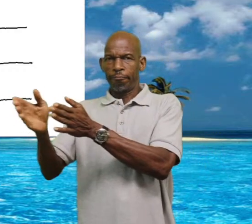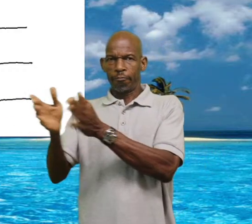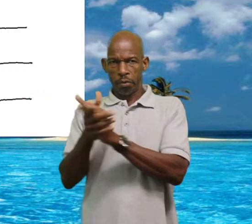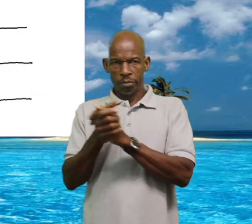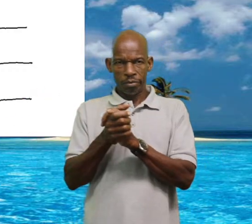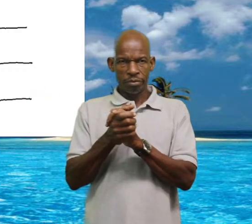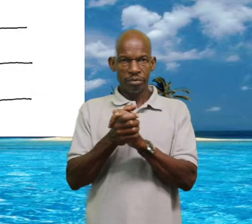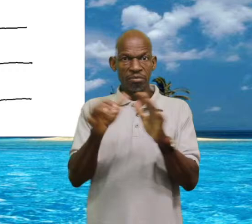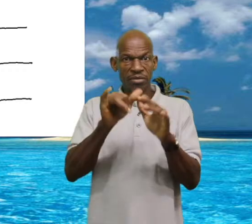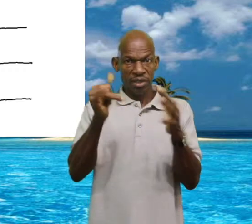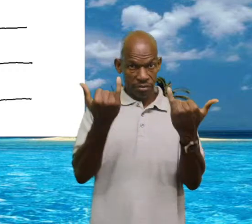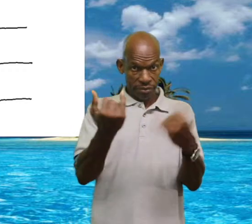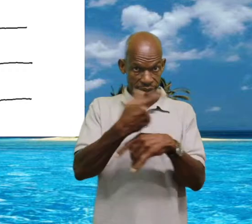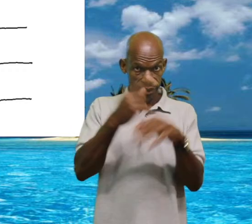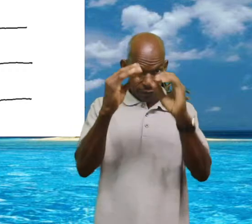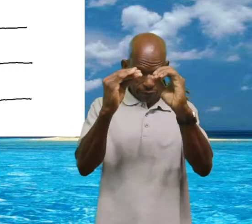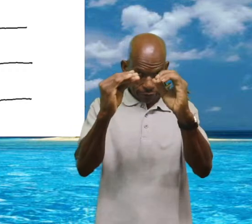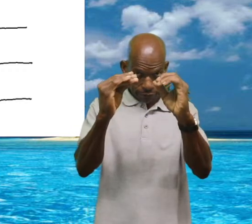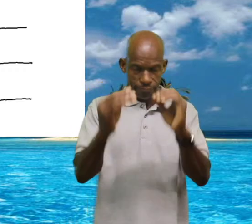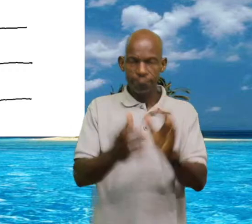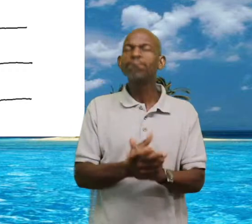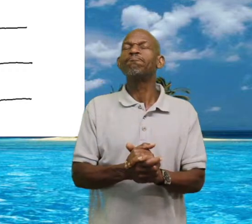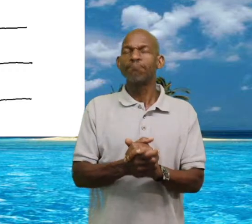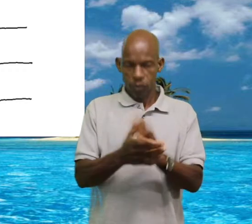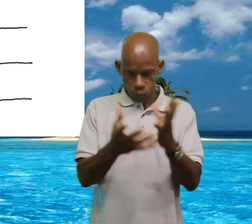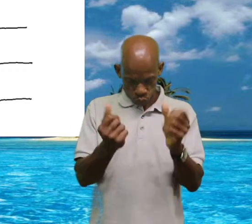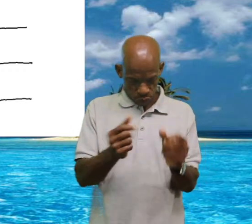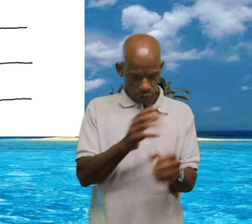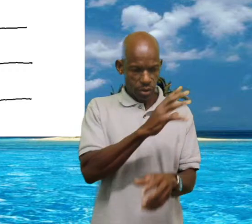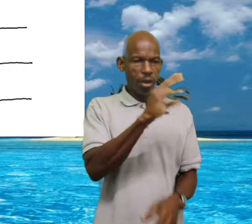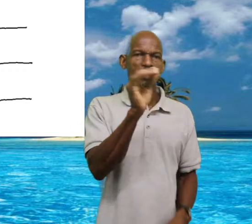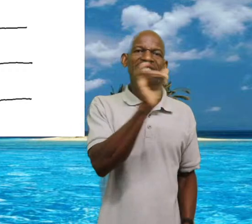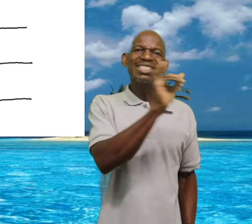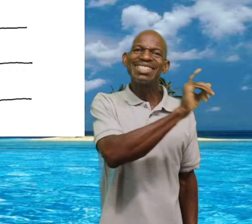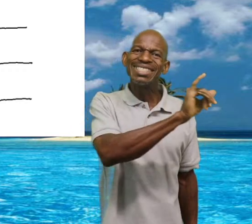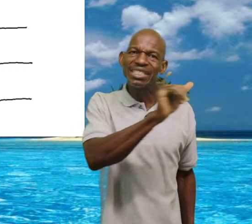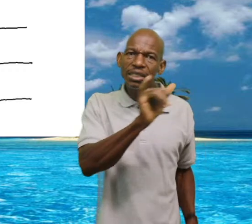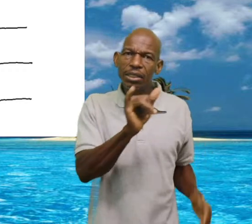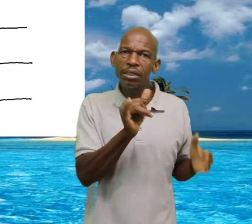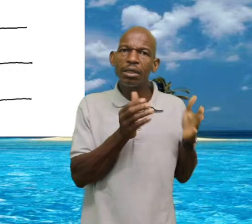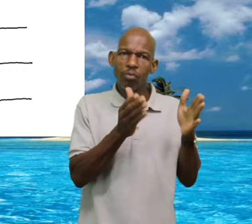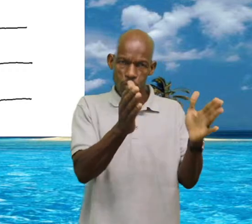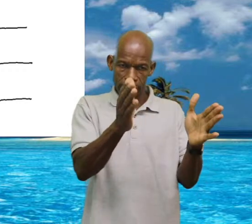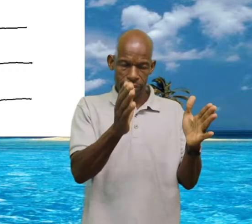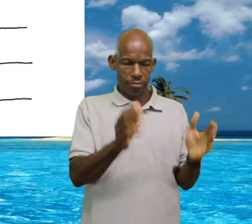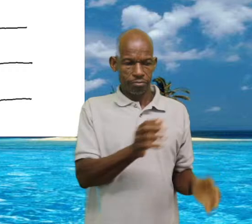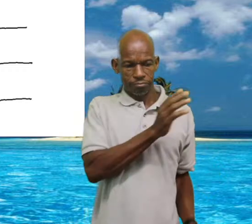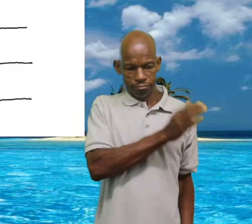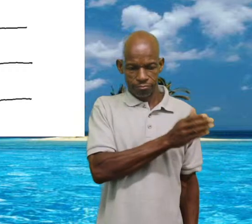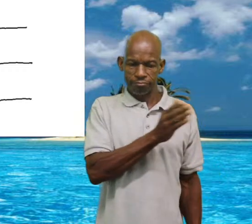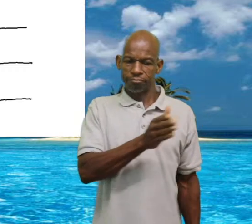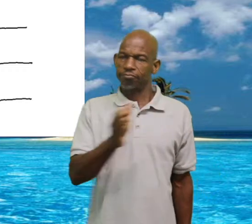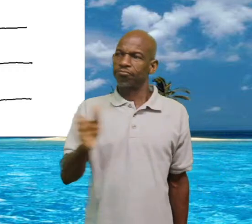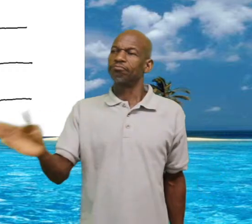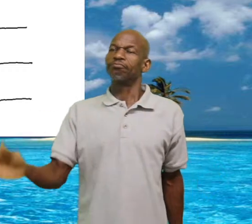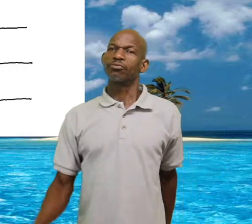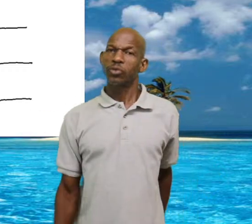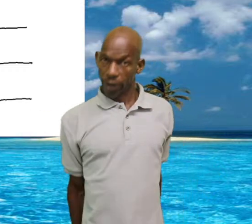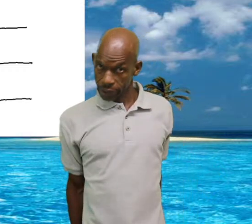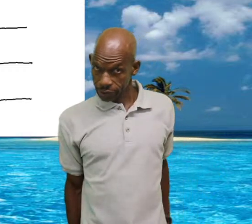then the verb, and finally the adjective. So you're following this order of the words to make your sentences.